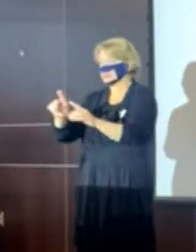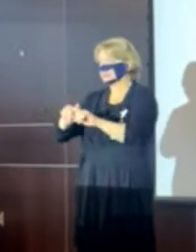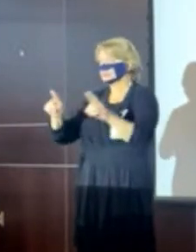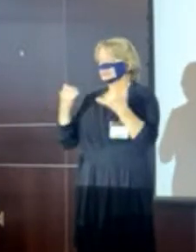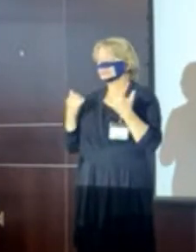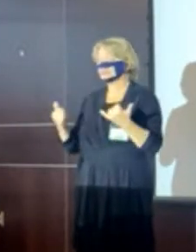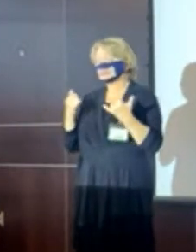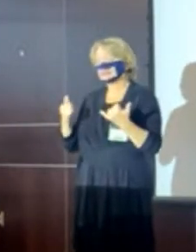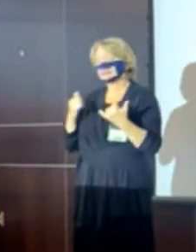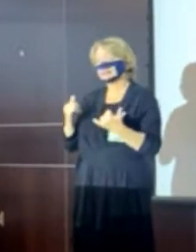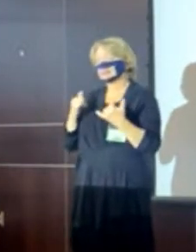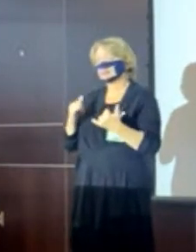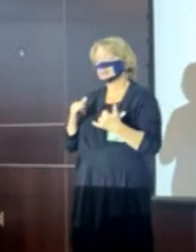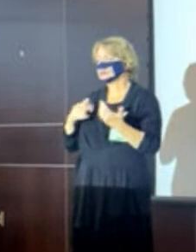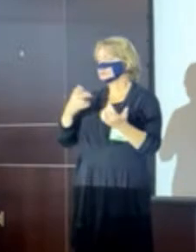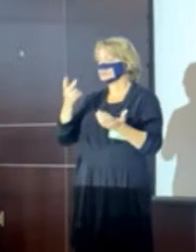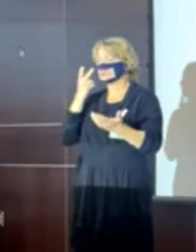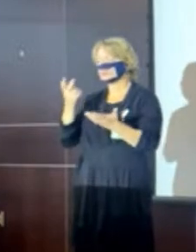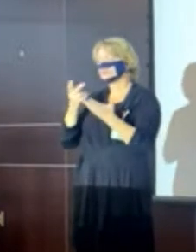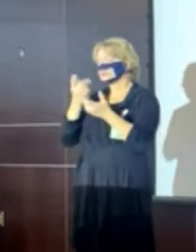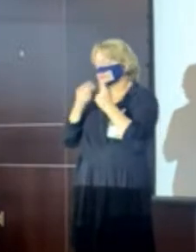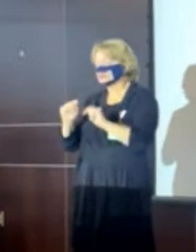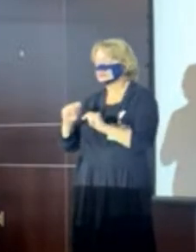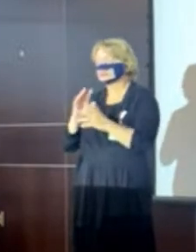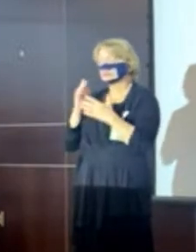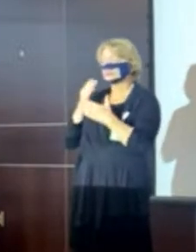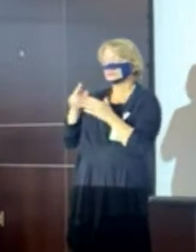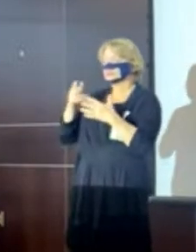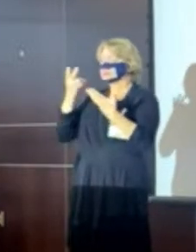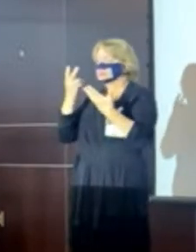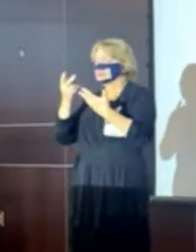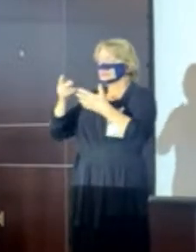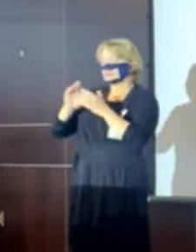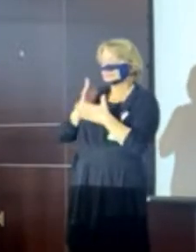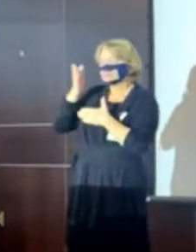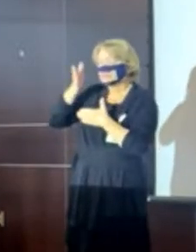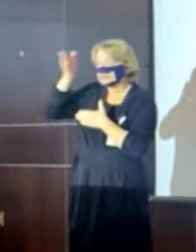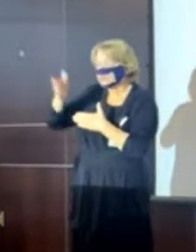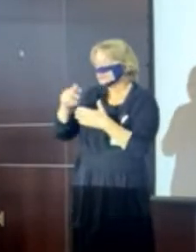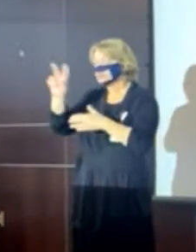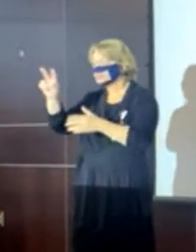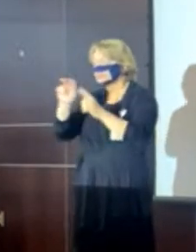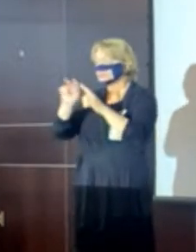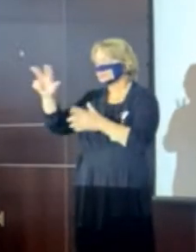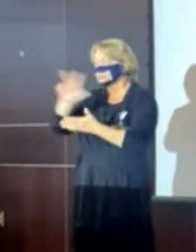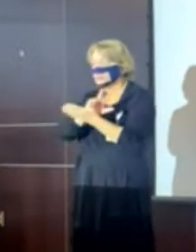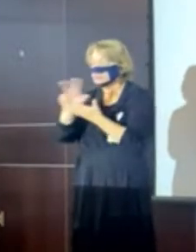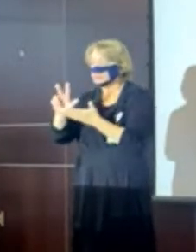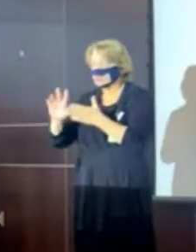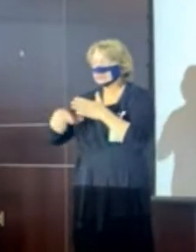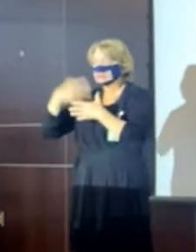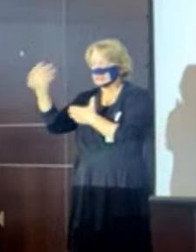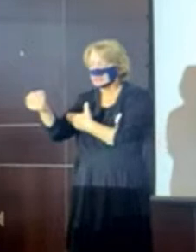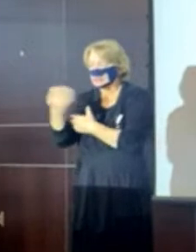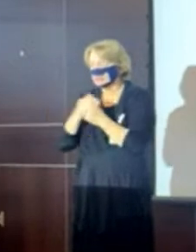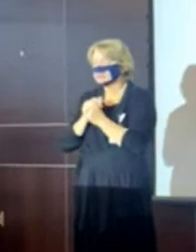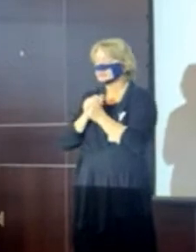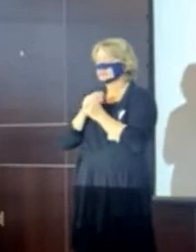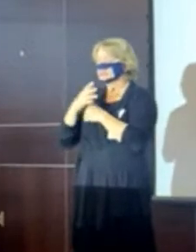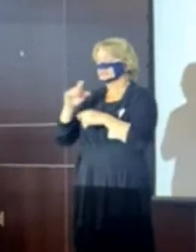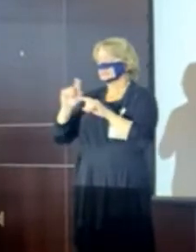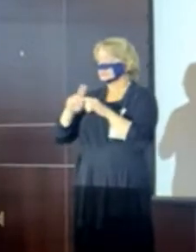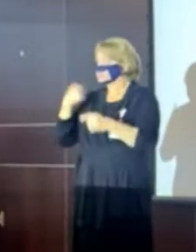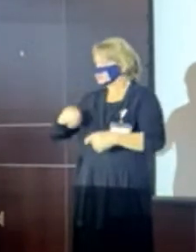probably about 3 to 4 weeks out at a time. So the holidays really haven't come into play. We will continue to do the same thing